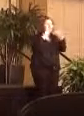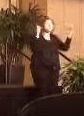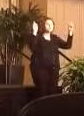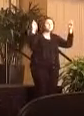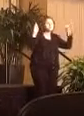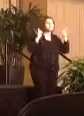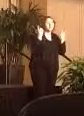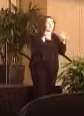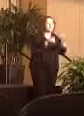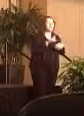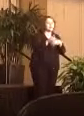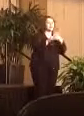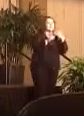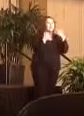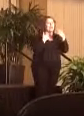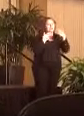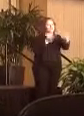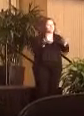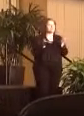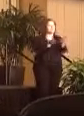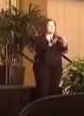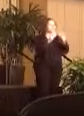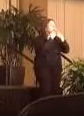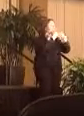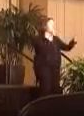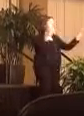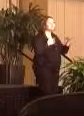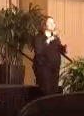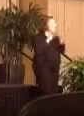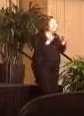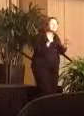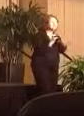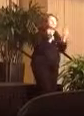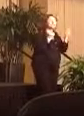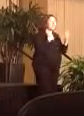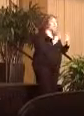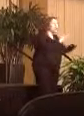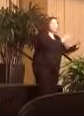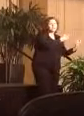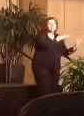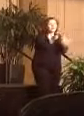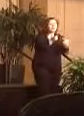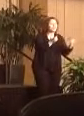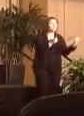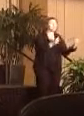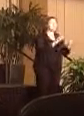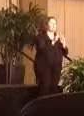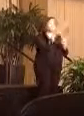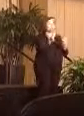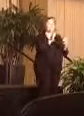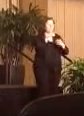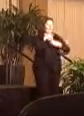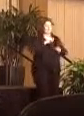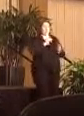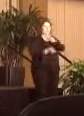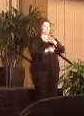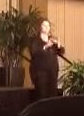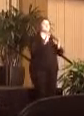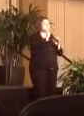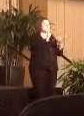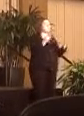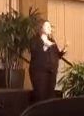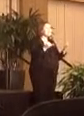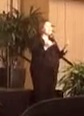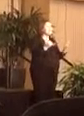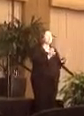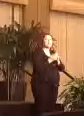this platform, this audience, but I don't think it really fundamentally shifted me. But now I get to do stuff like this, which